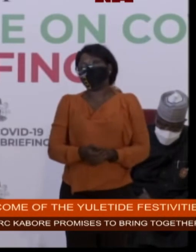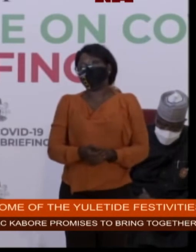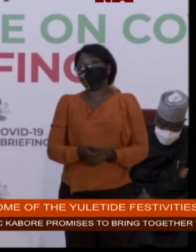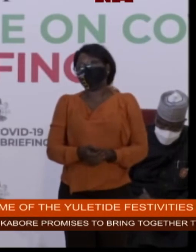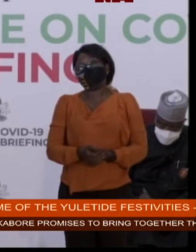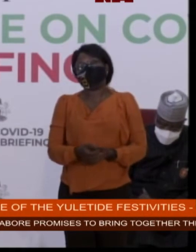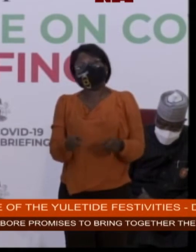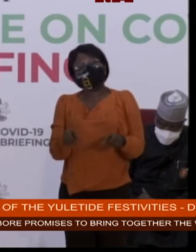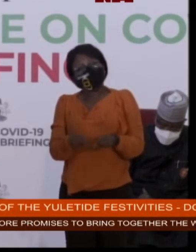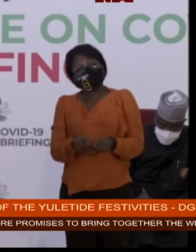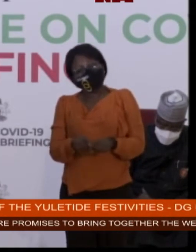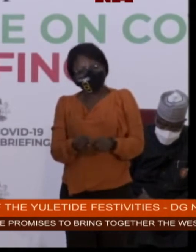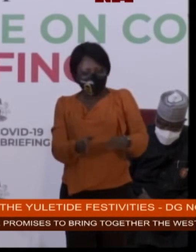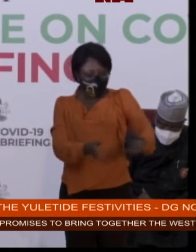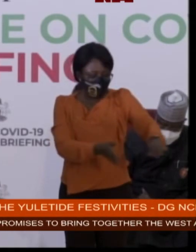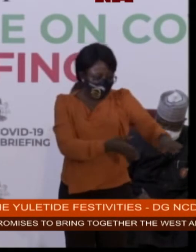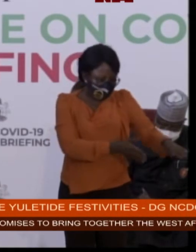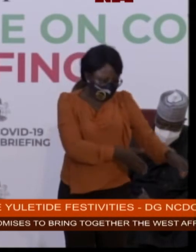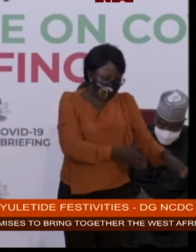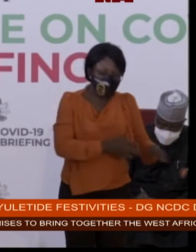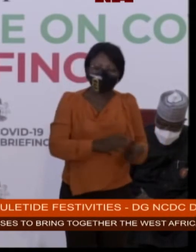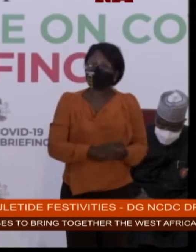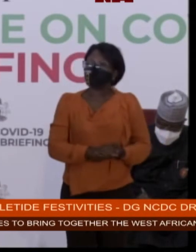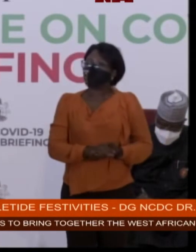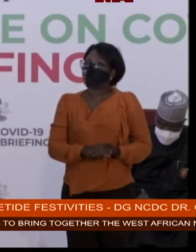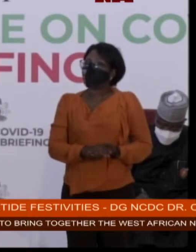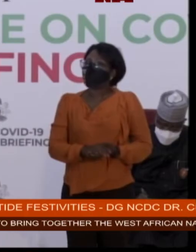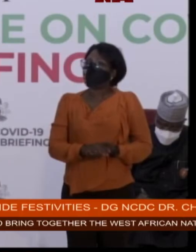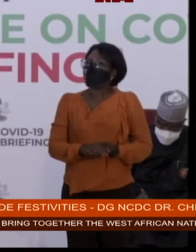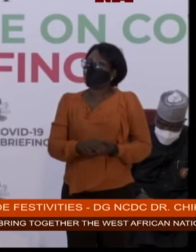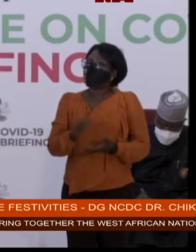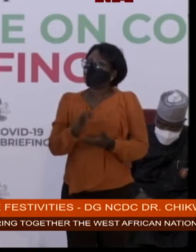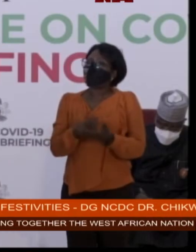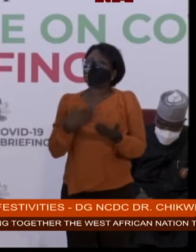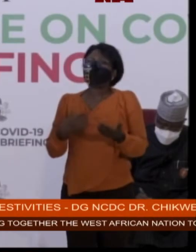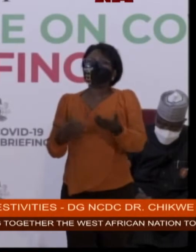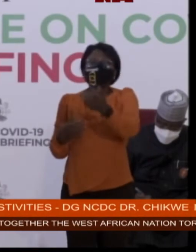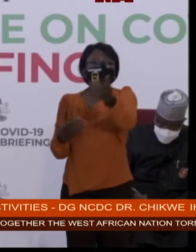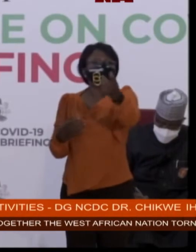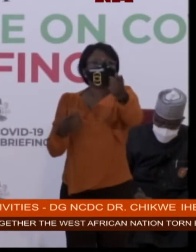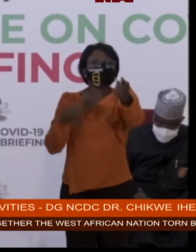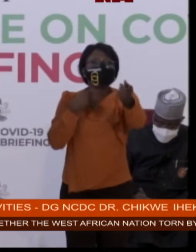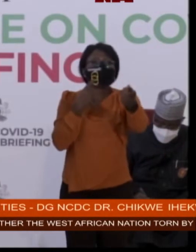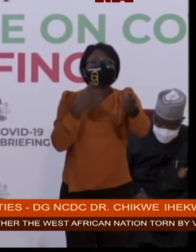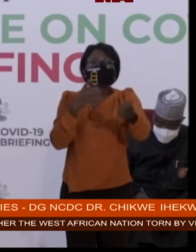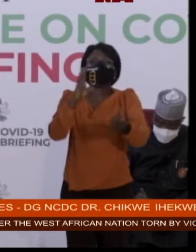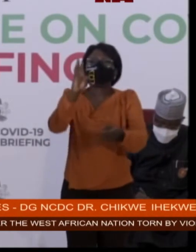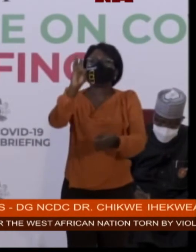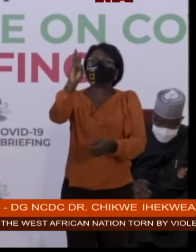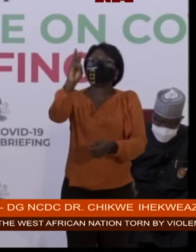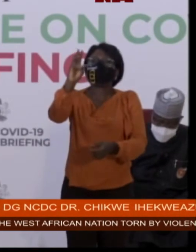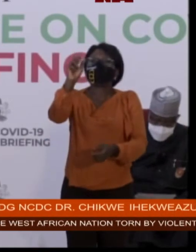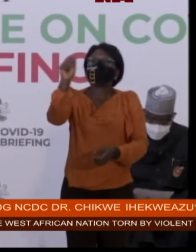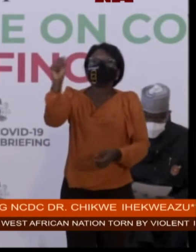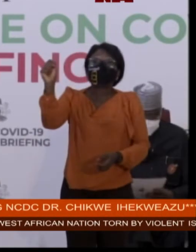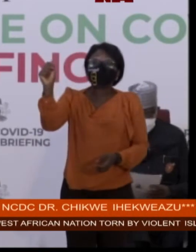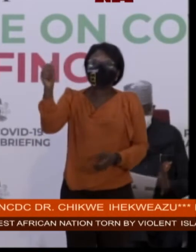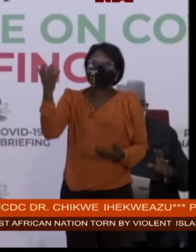We will look at that. And I think somebody once said that there are six A's